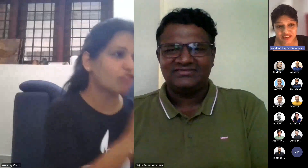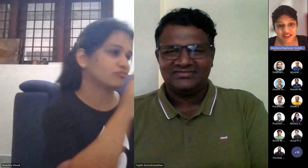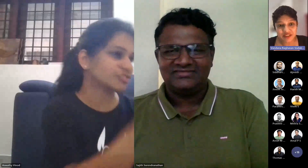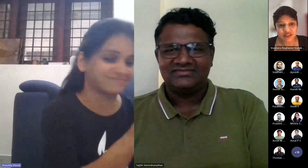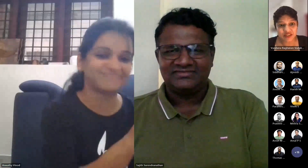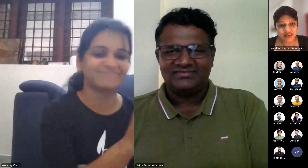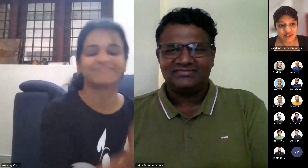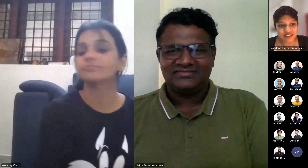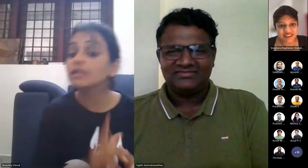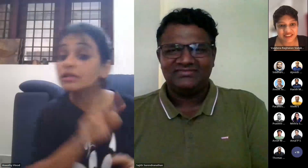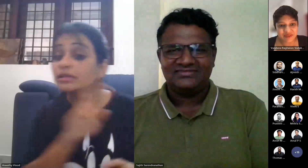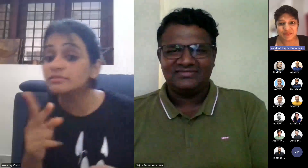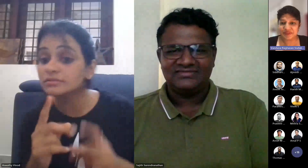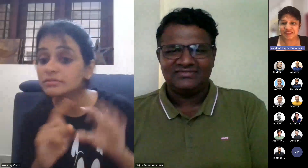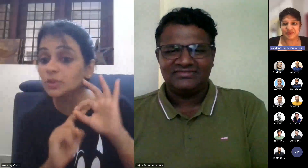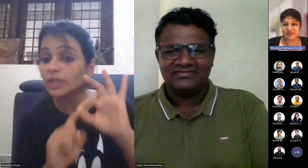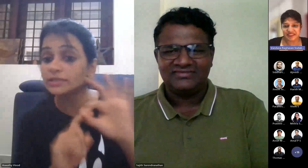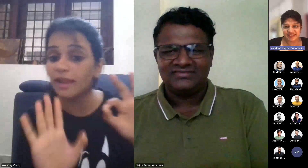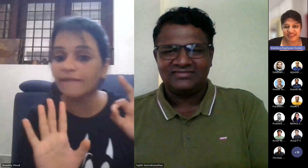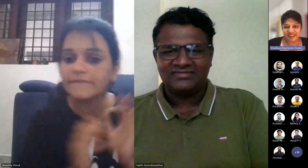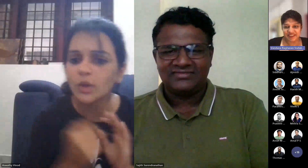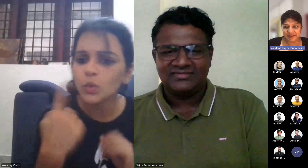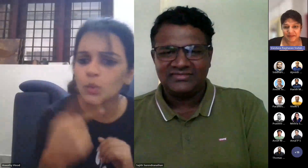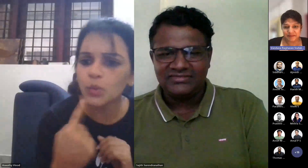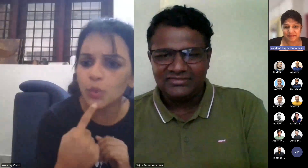question. Hello? Yeah, okay.